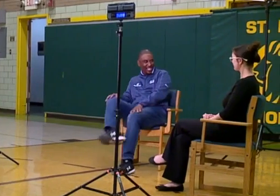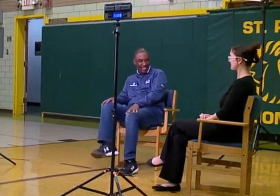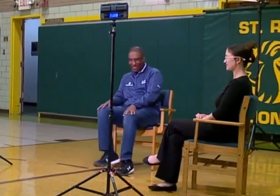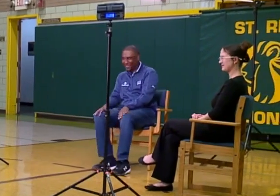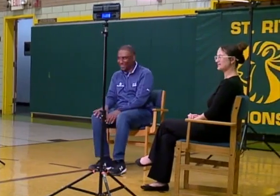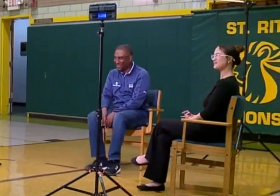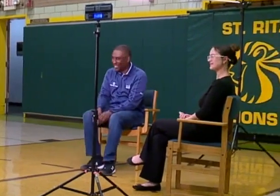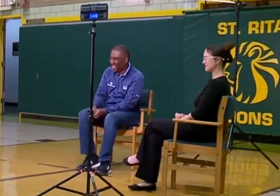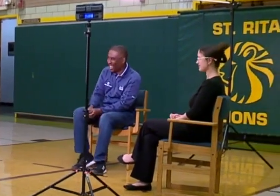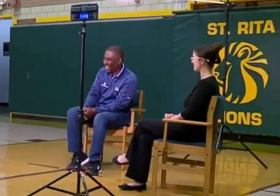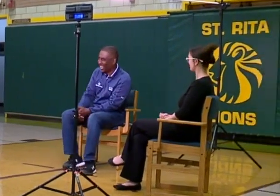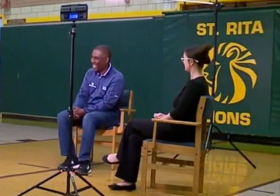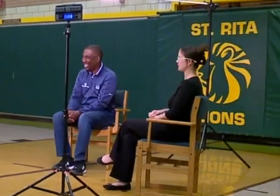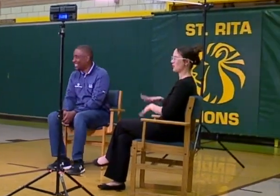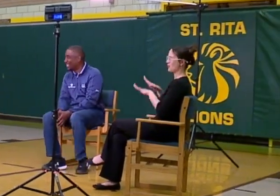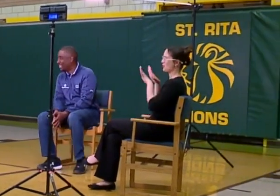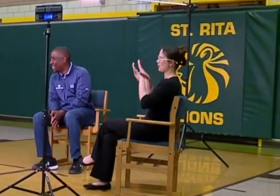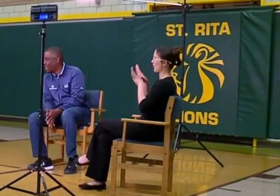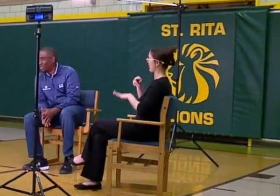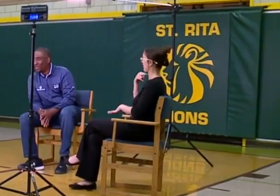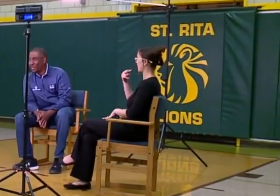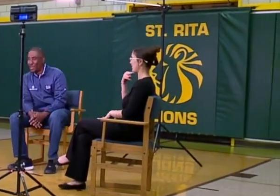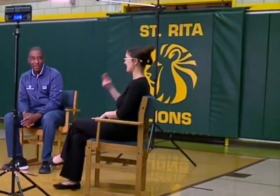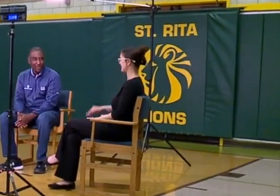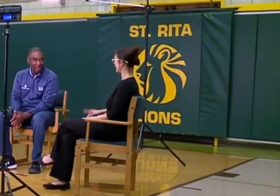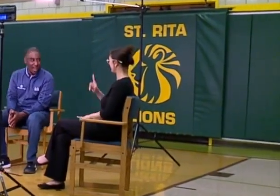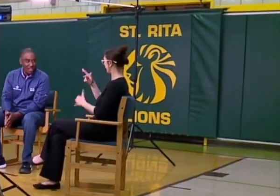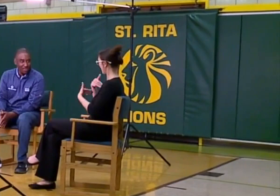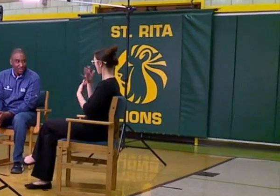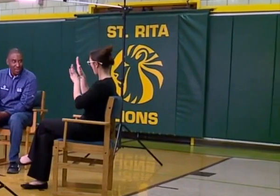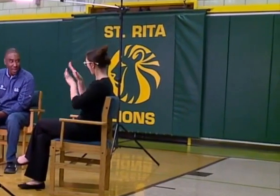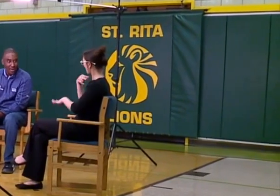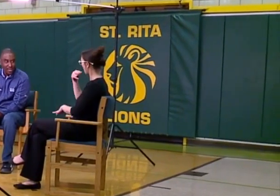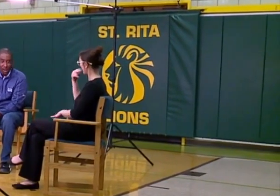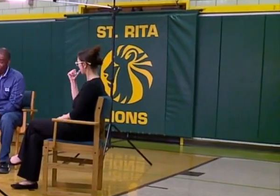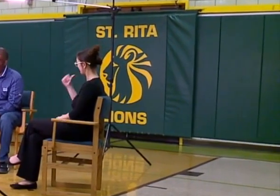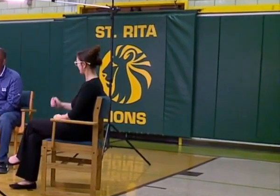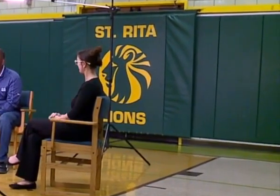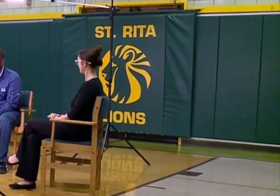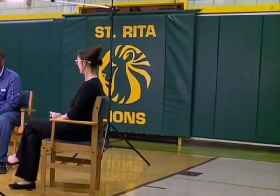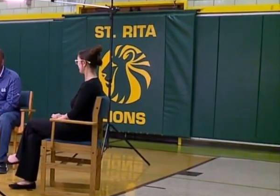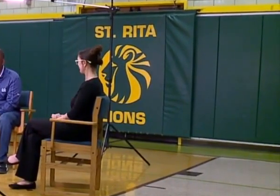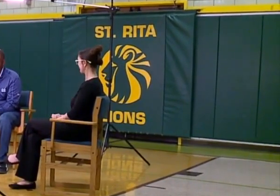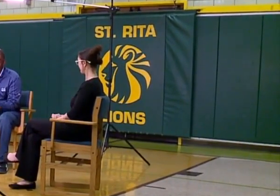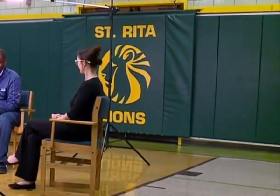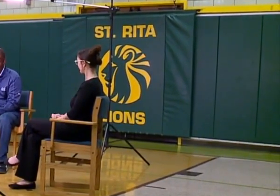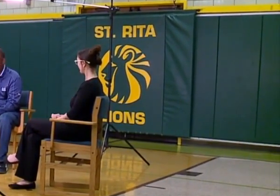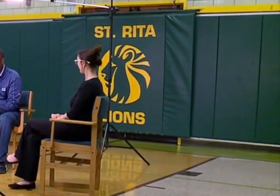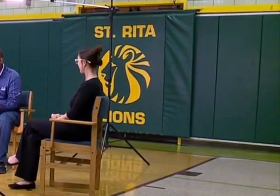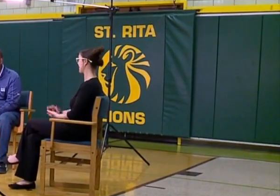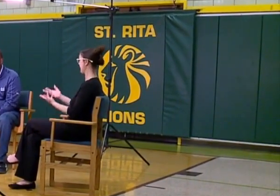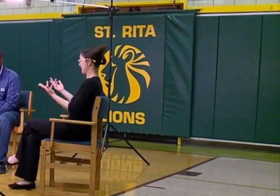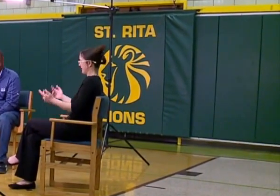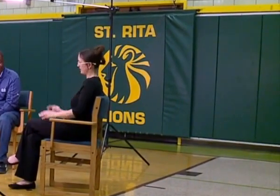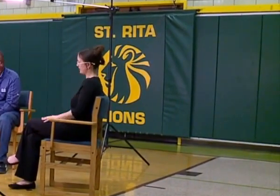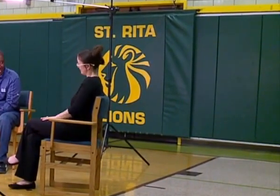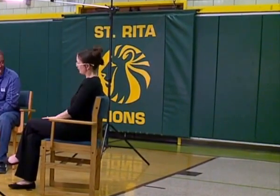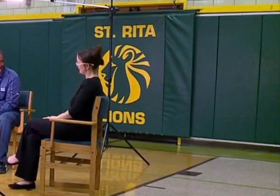became one of the most skilled players in his age group, winning a national championship at 13 before finding major success in